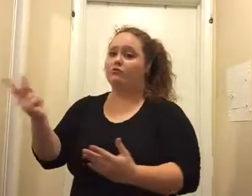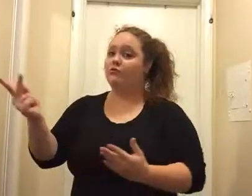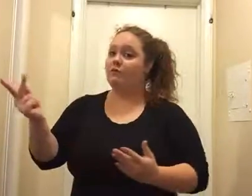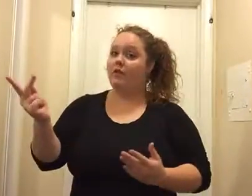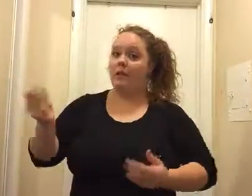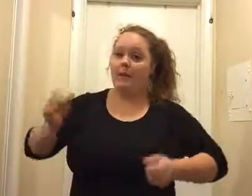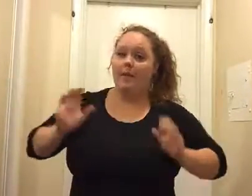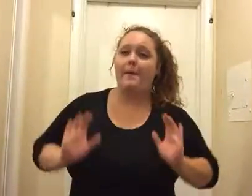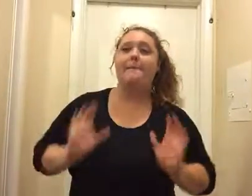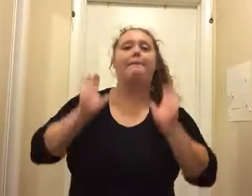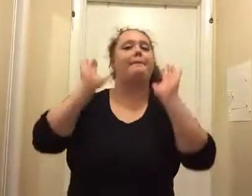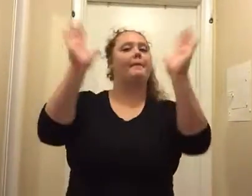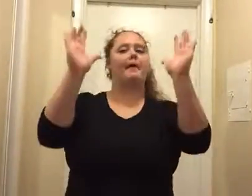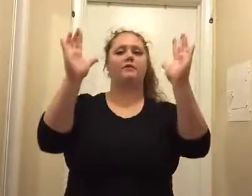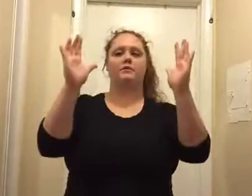Thank you.